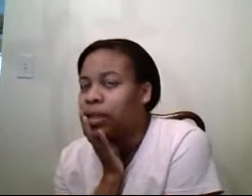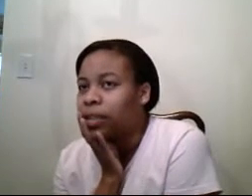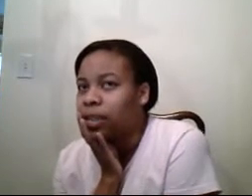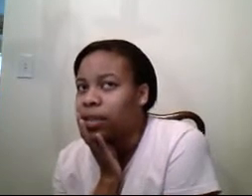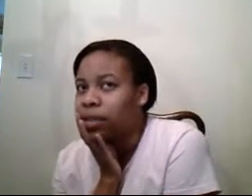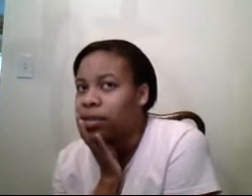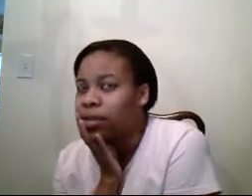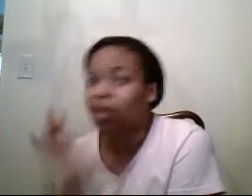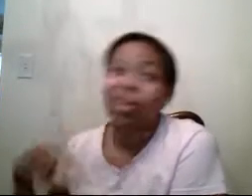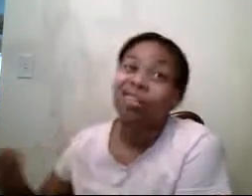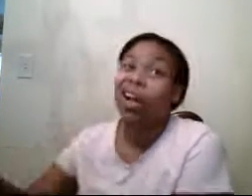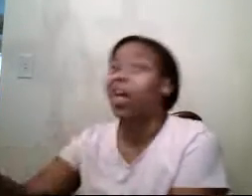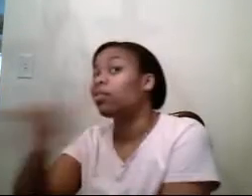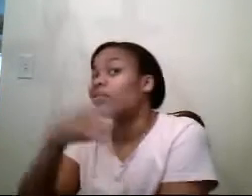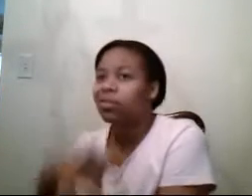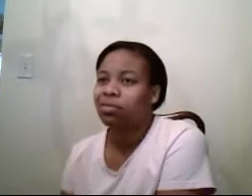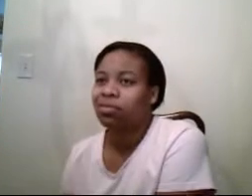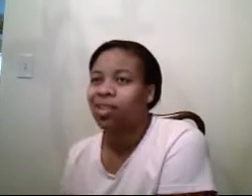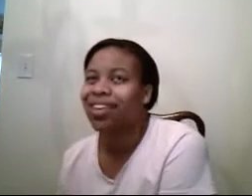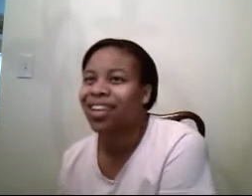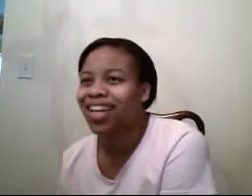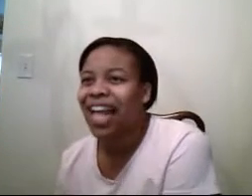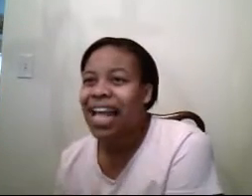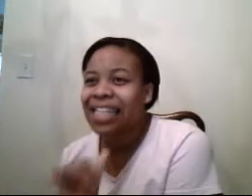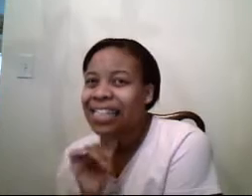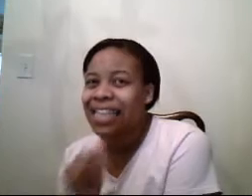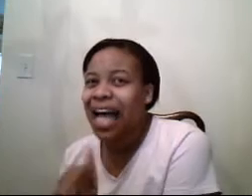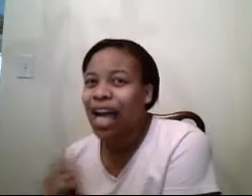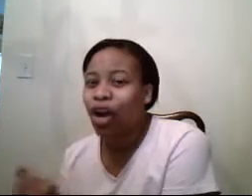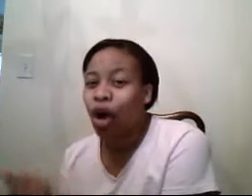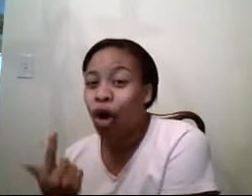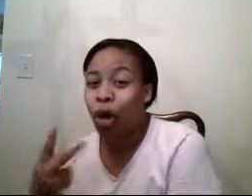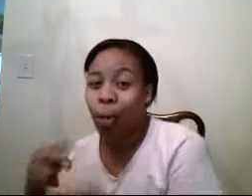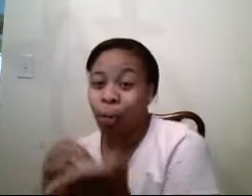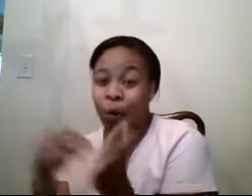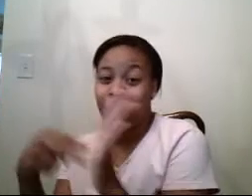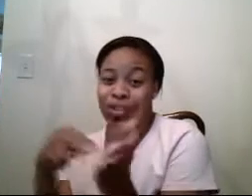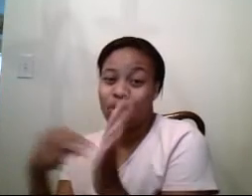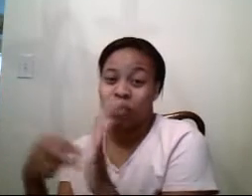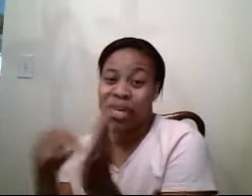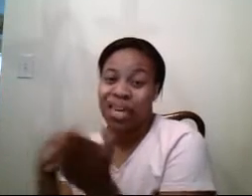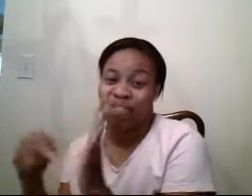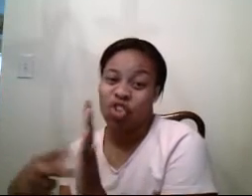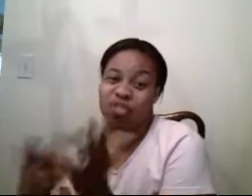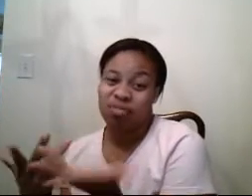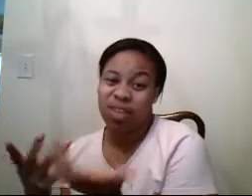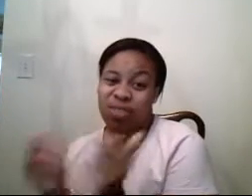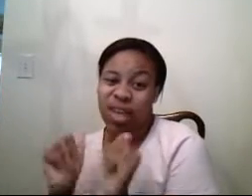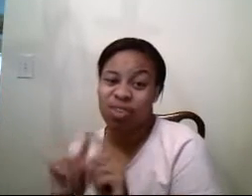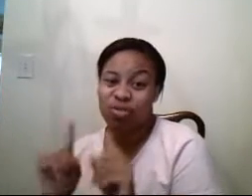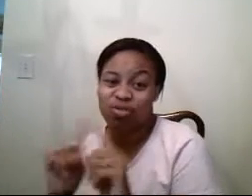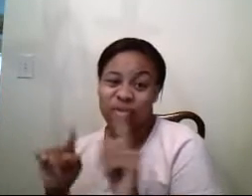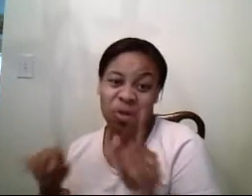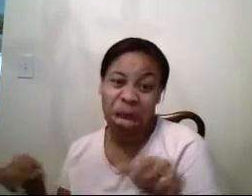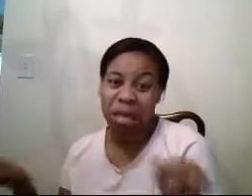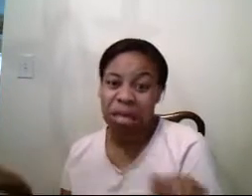do I sound that? It's not all around. It's not all purpose, all meaningful, can use